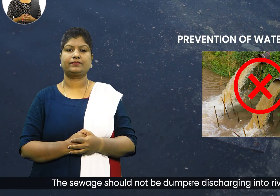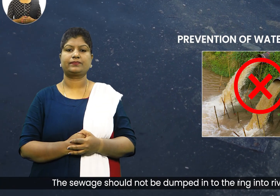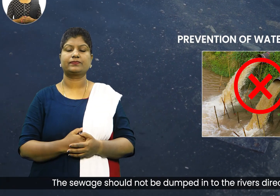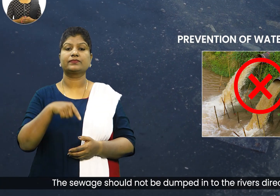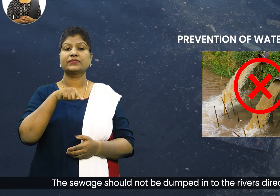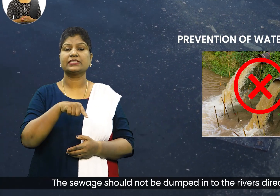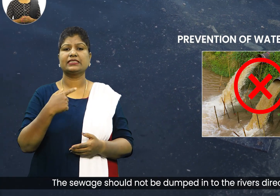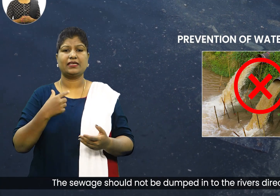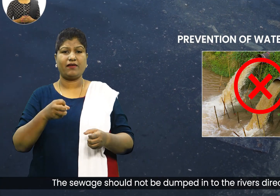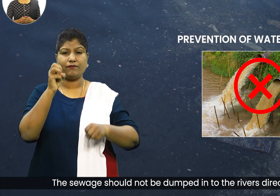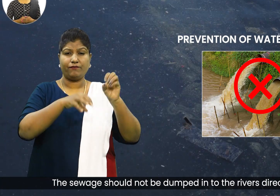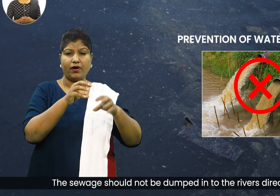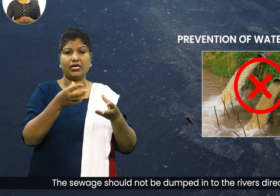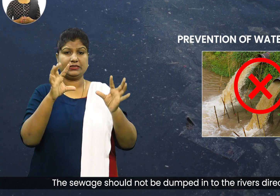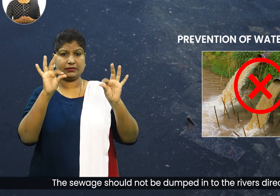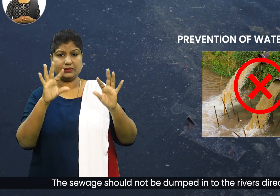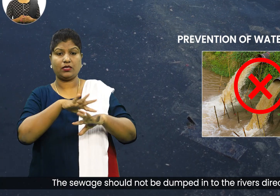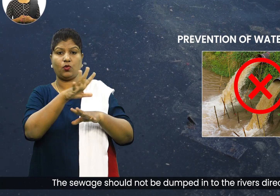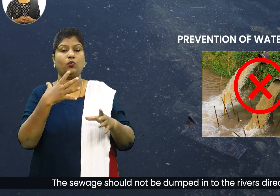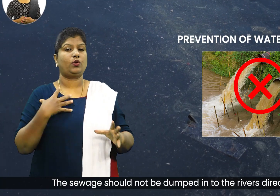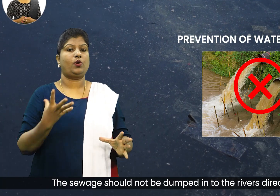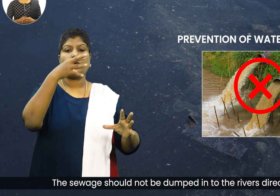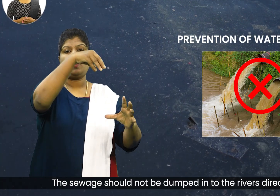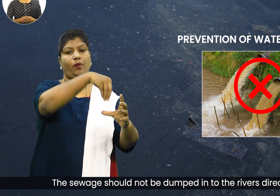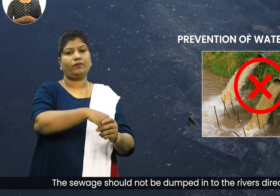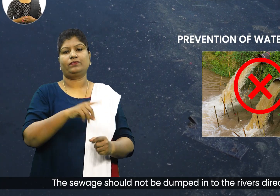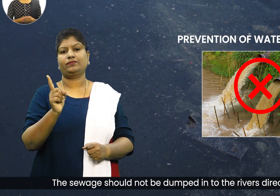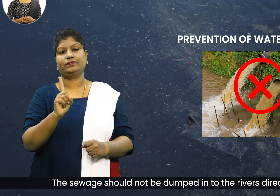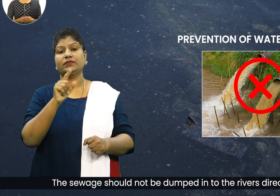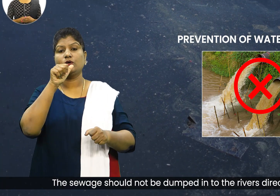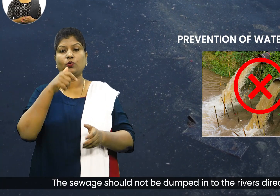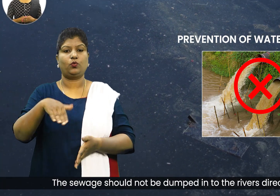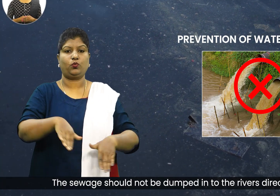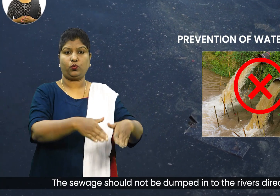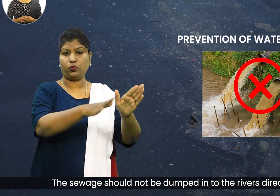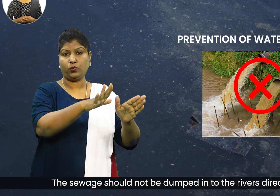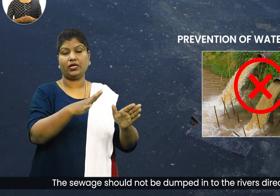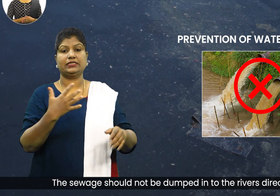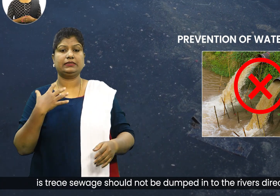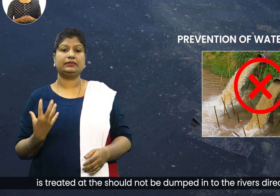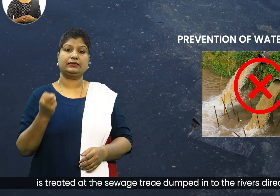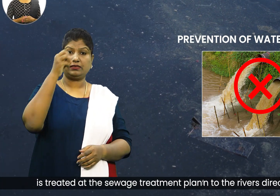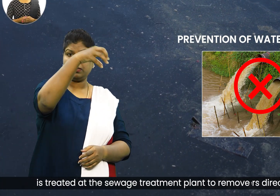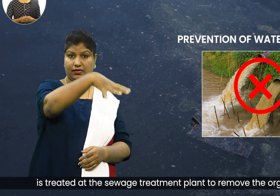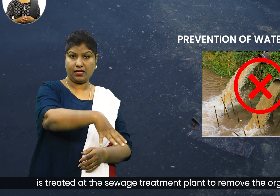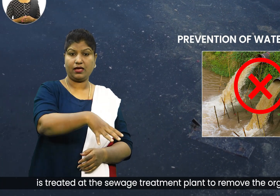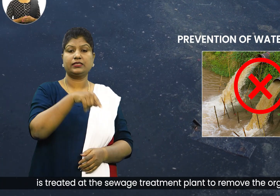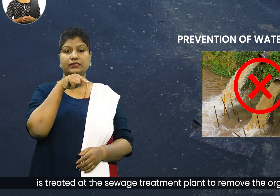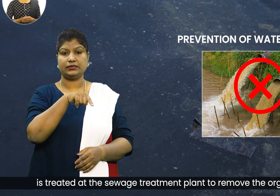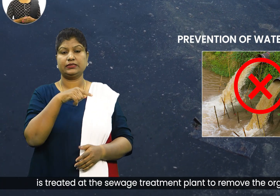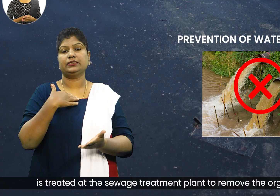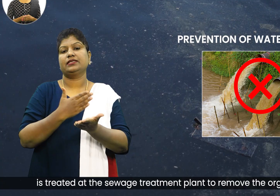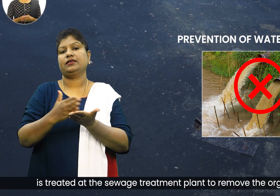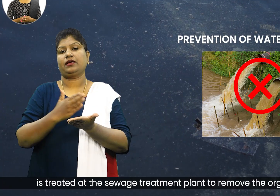The sewage should not be dumped into the rivers directly and is treated at